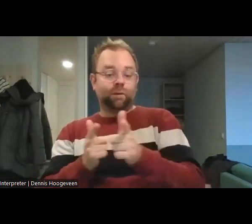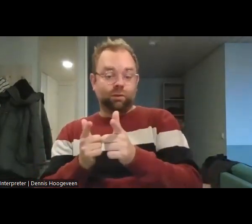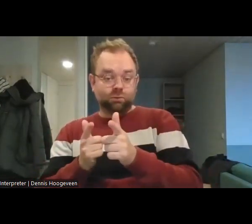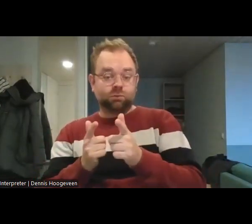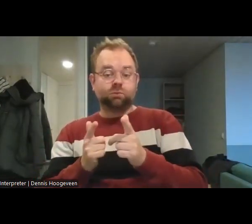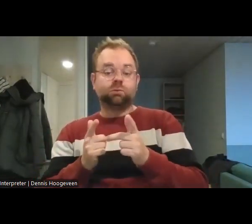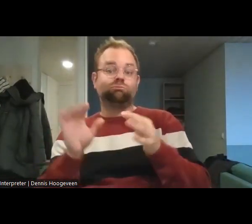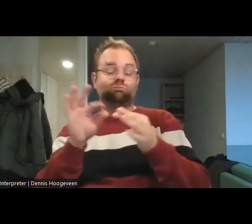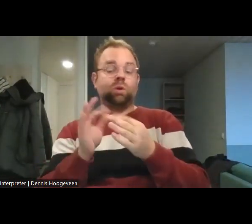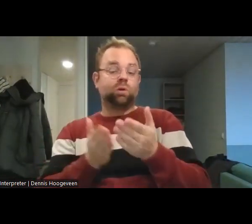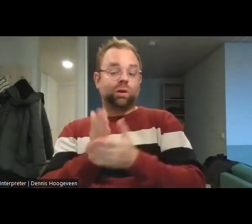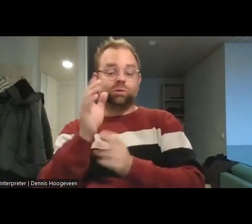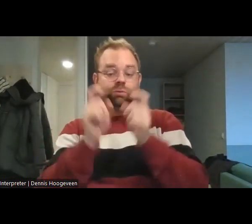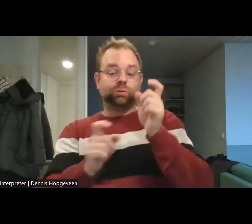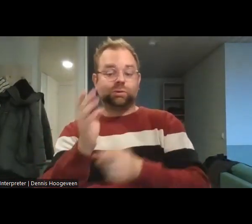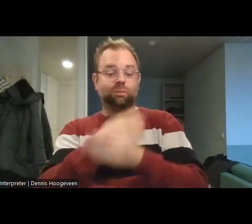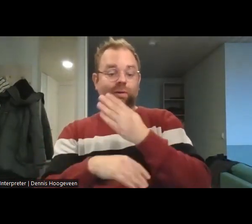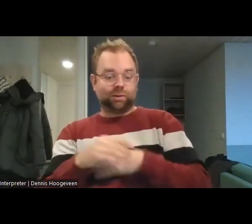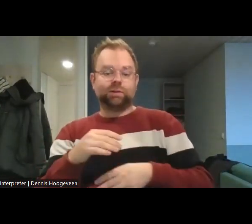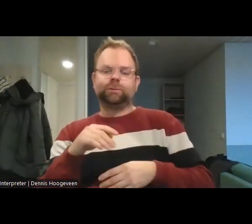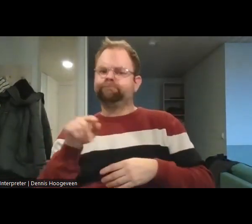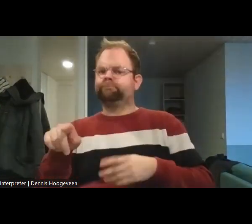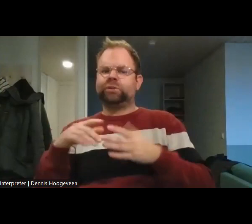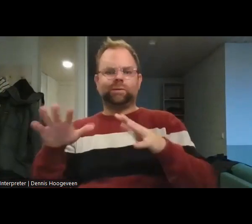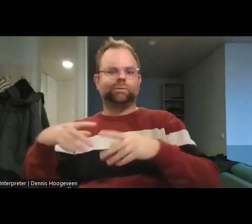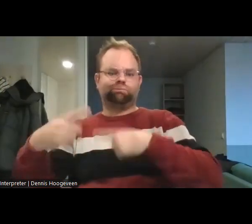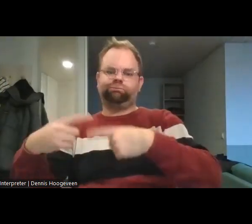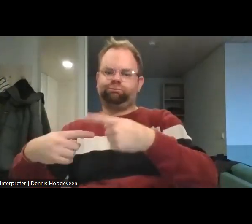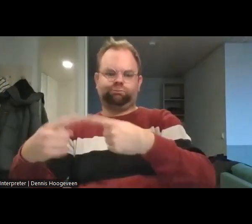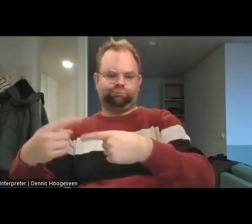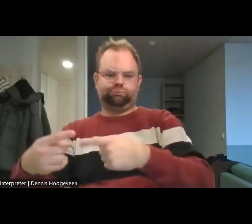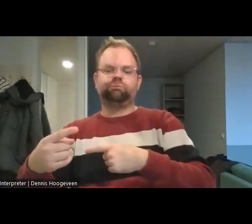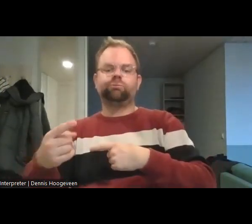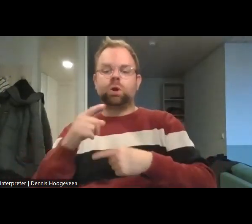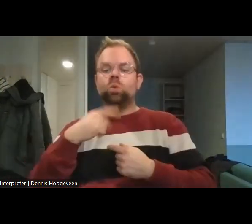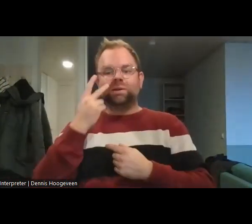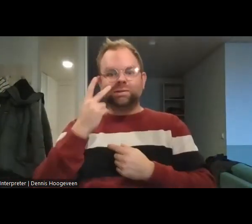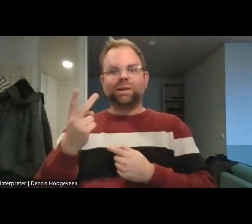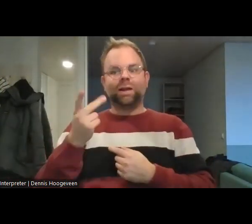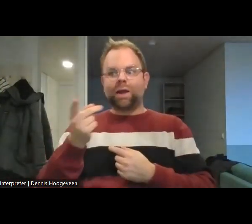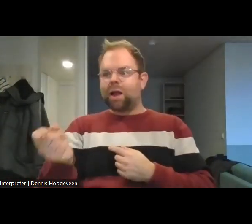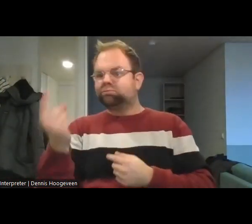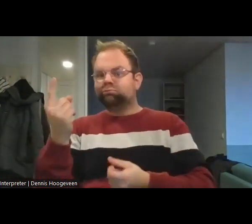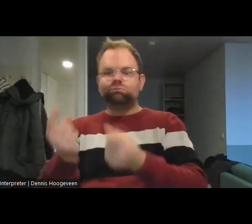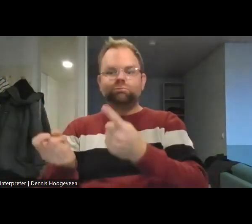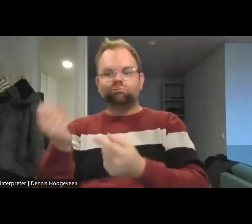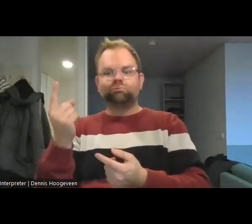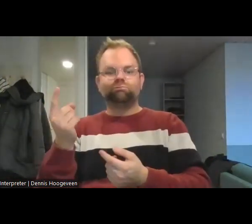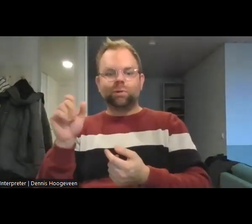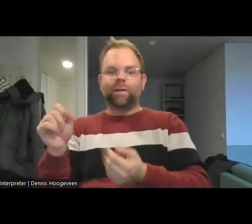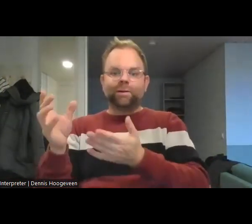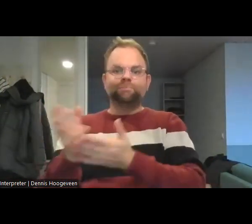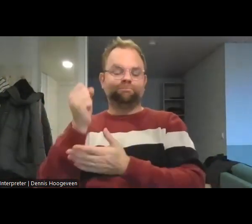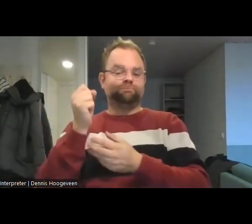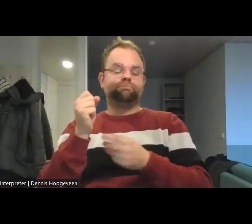strengthen intersectionality as Ham was sharing. Thank you, Maud. I see as well that Armel had again